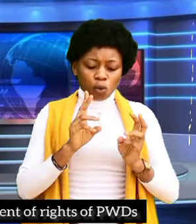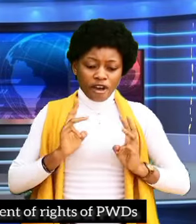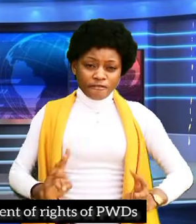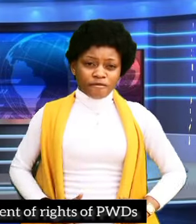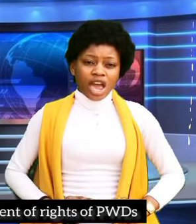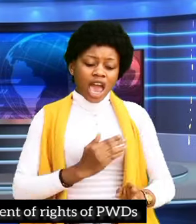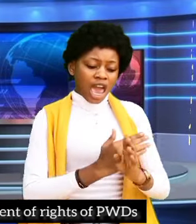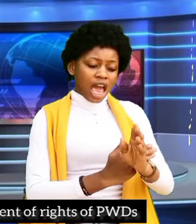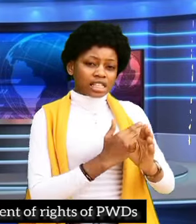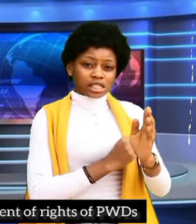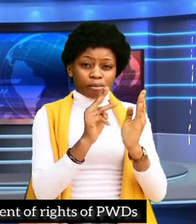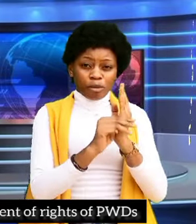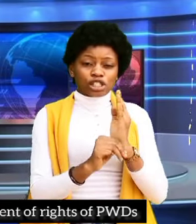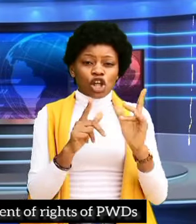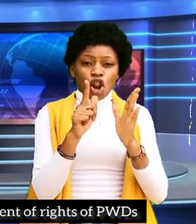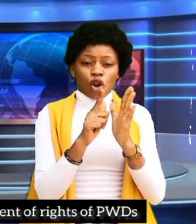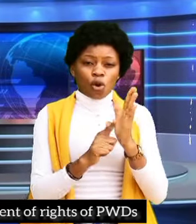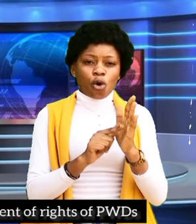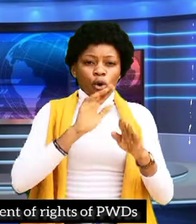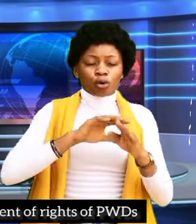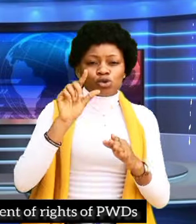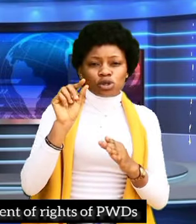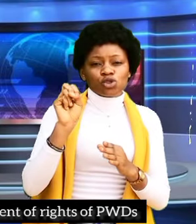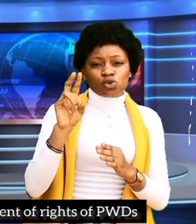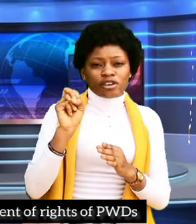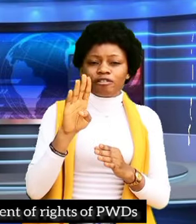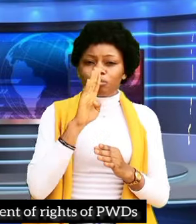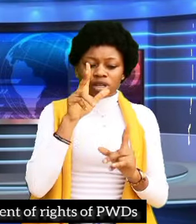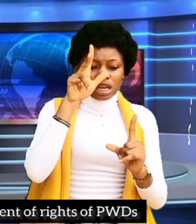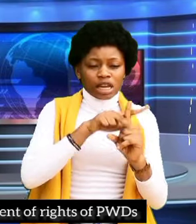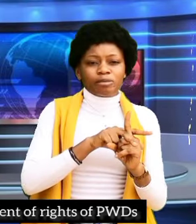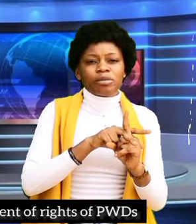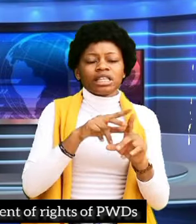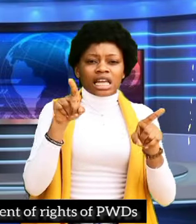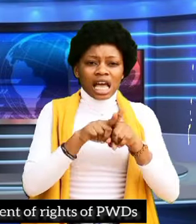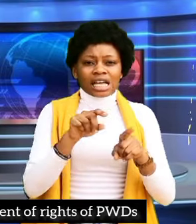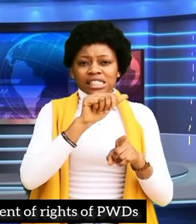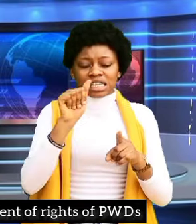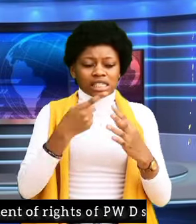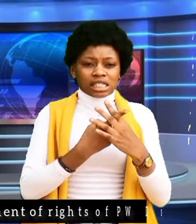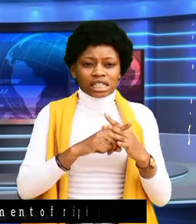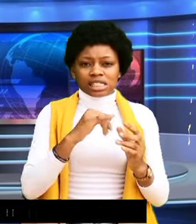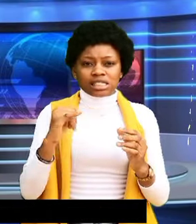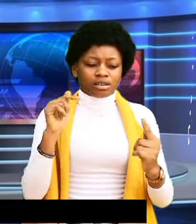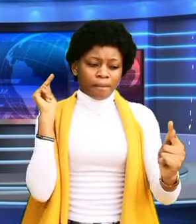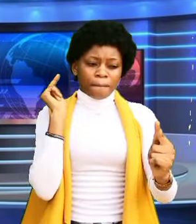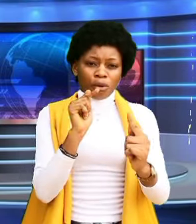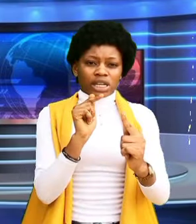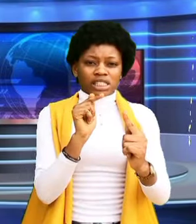Enhancement Law of 2012 be implemented as a starting point.